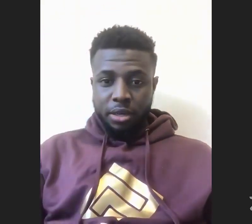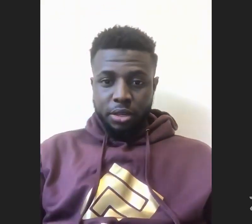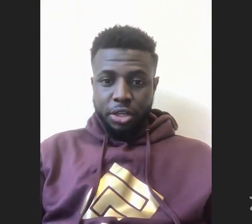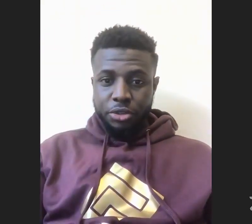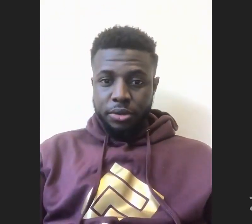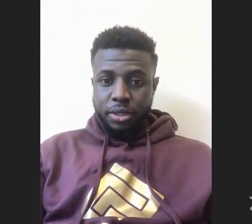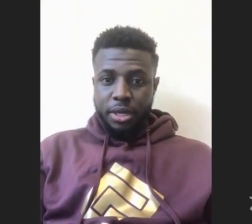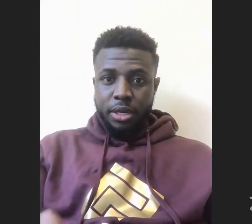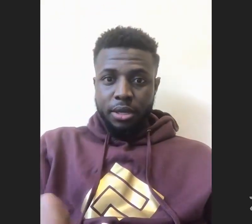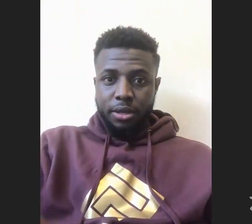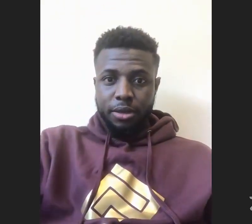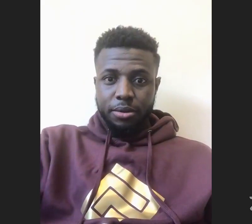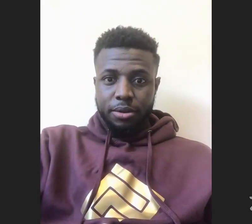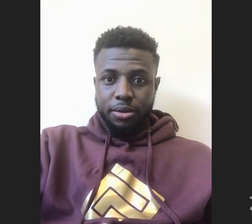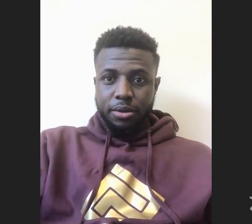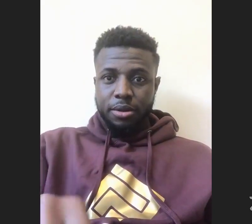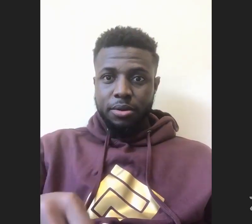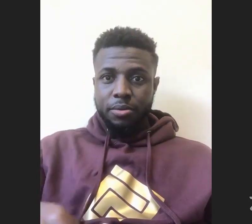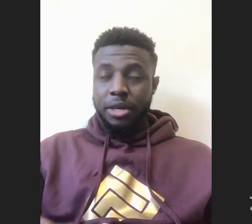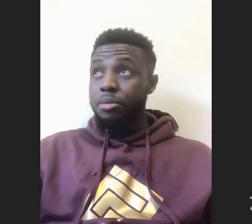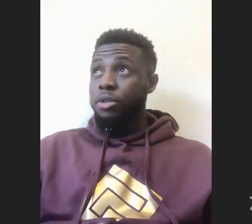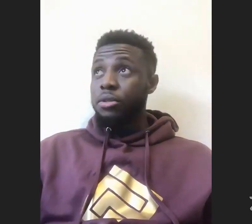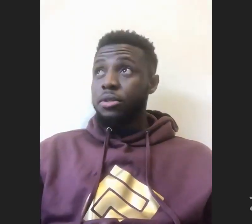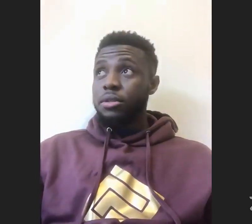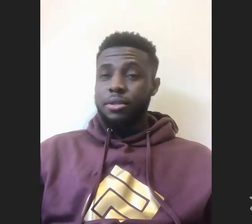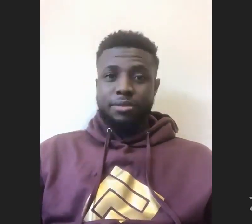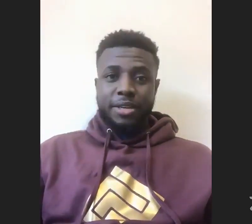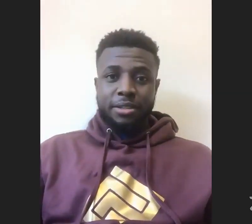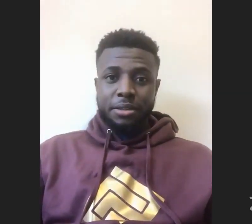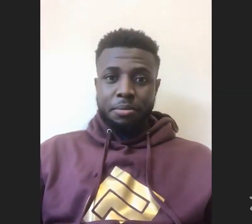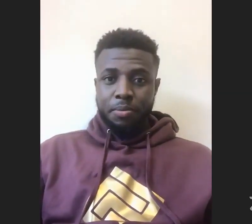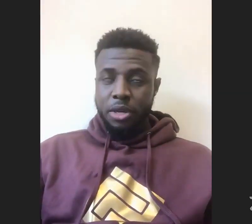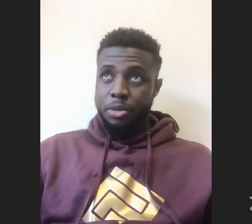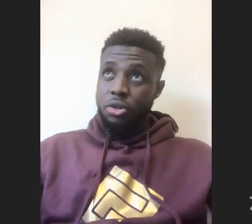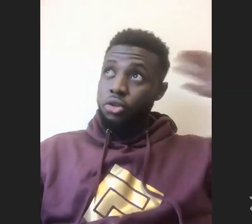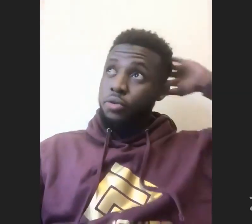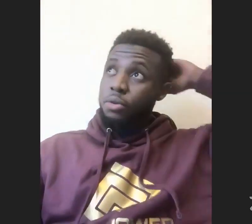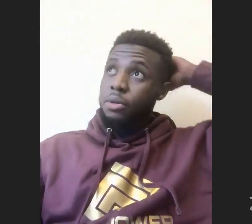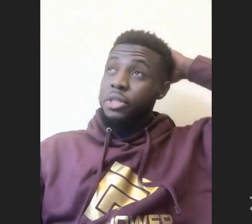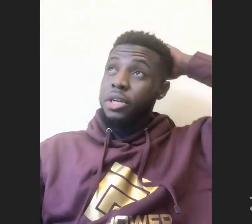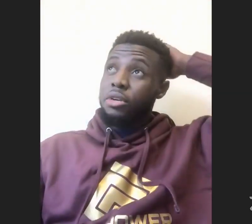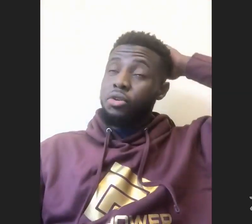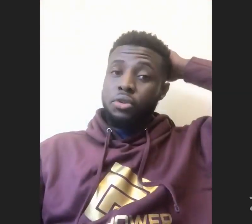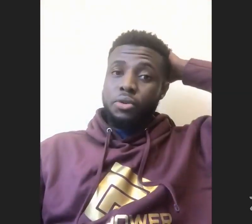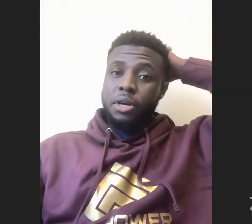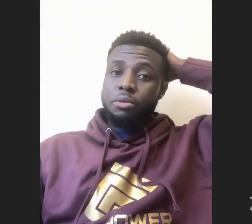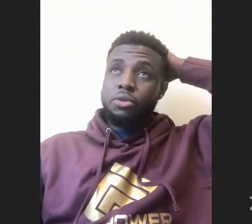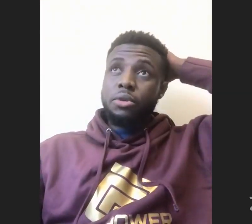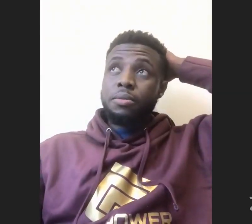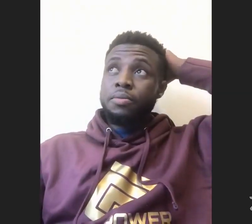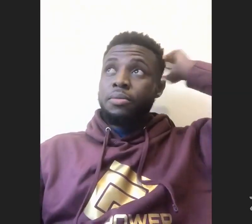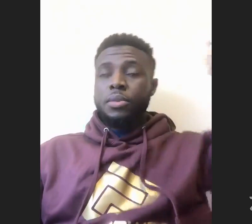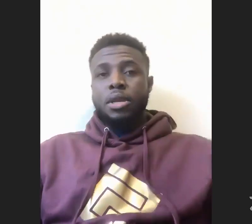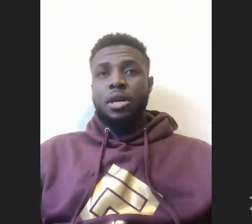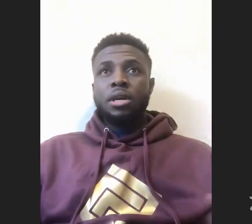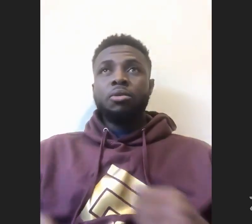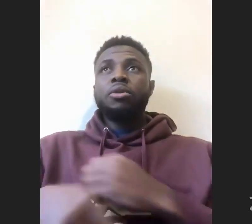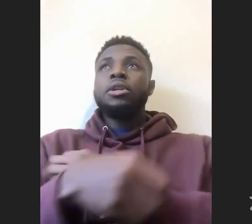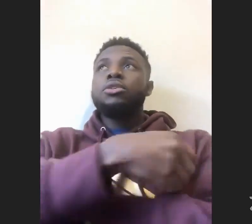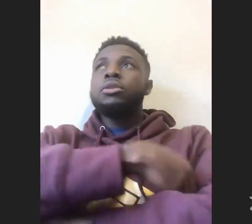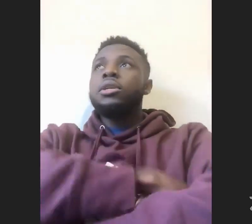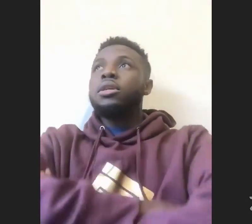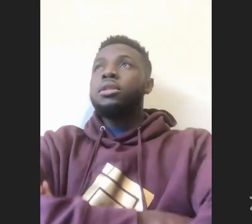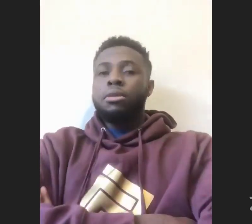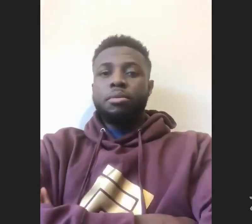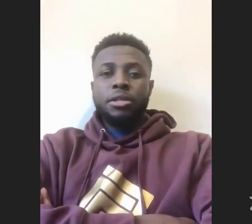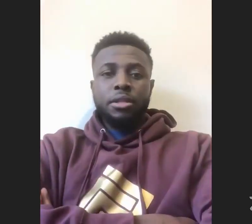just like Ejiro said, my name is Divine Tim. I'm a medical doctor from Cameroon, and I'm